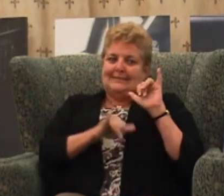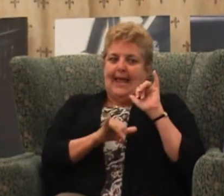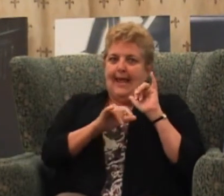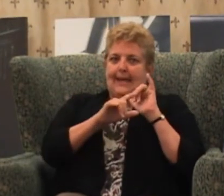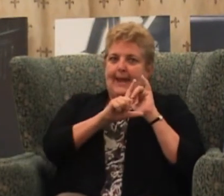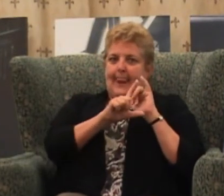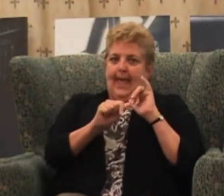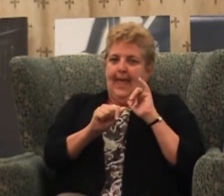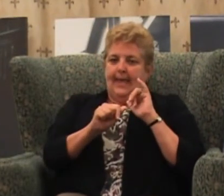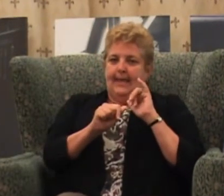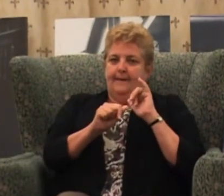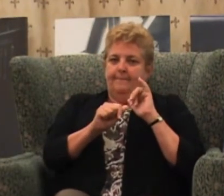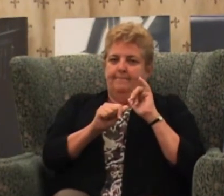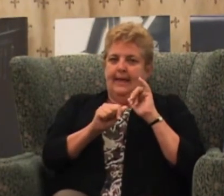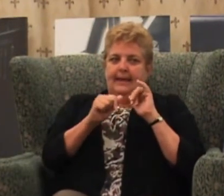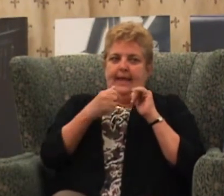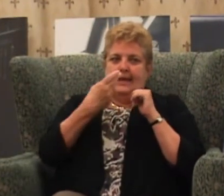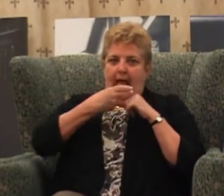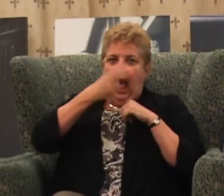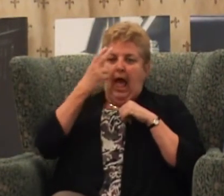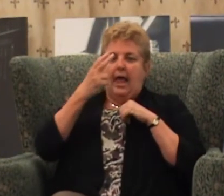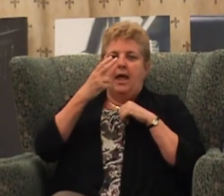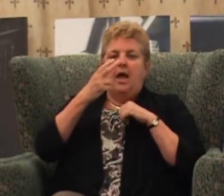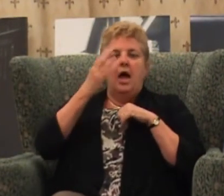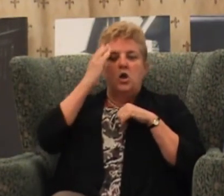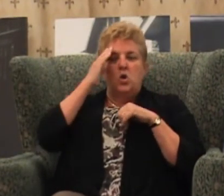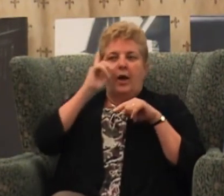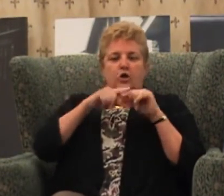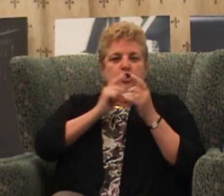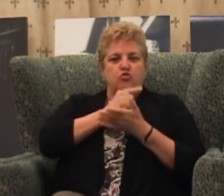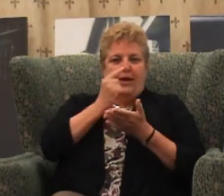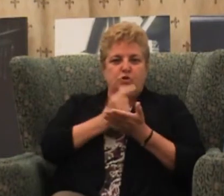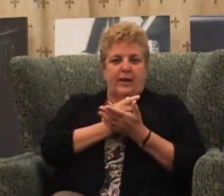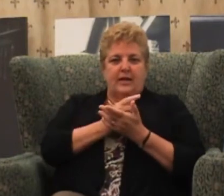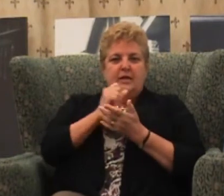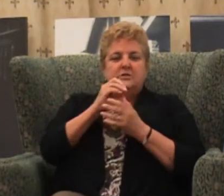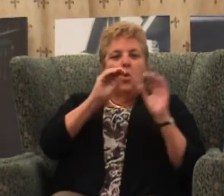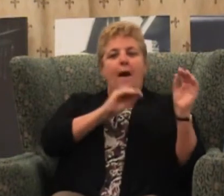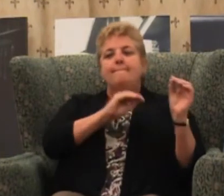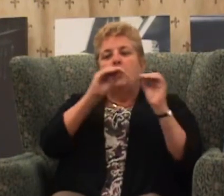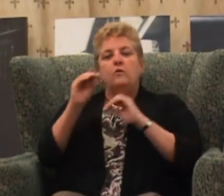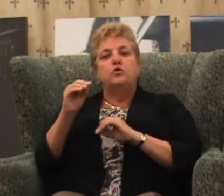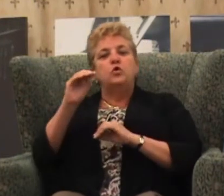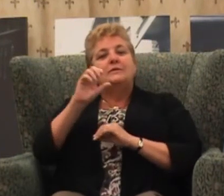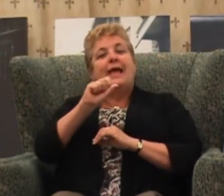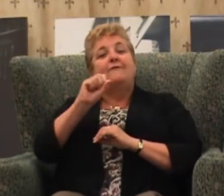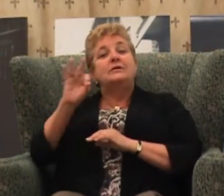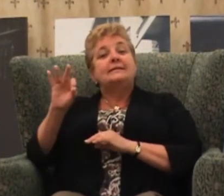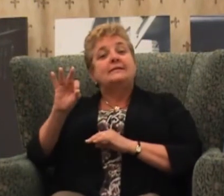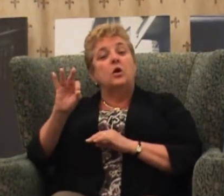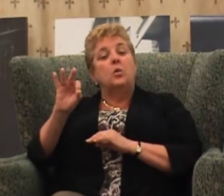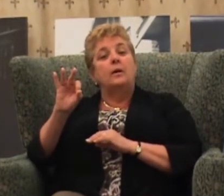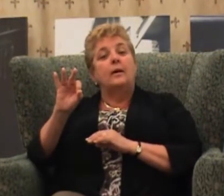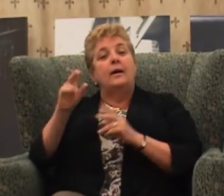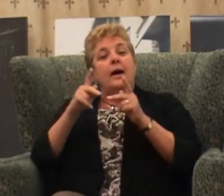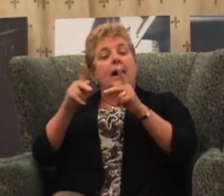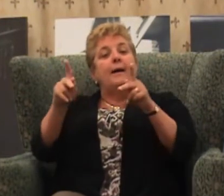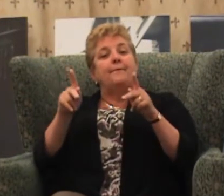brothers, I knew I would never get out of school on time. So I went to San Francisco. a place called Hastings College of the